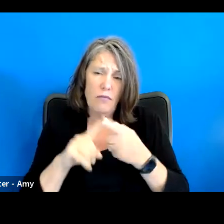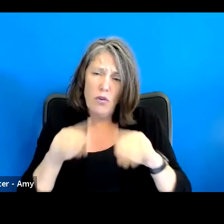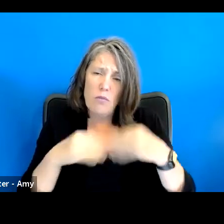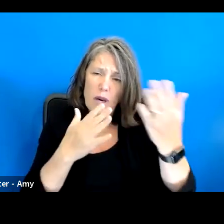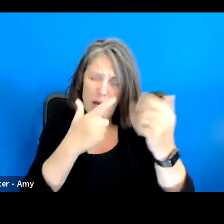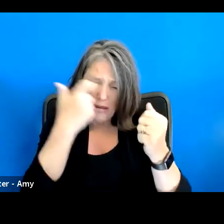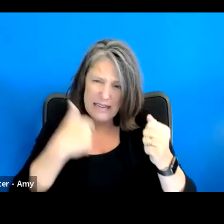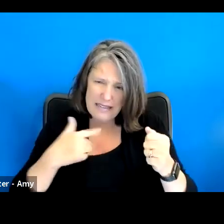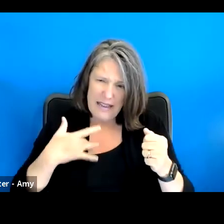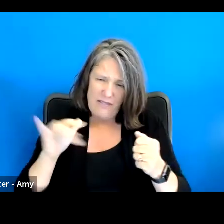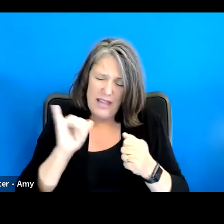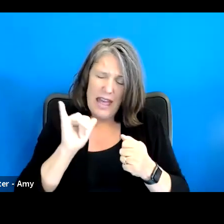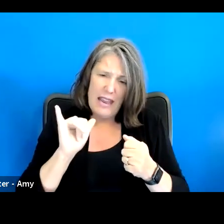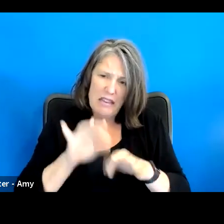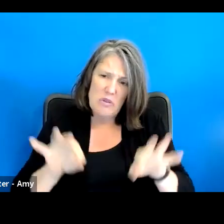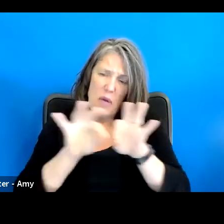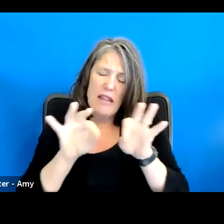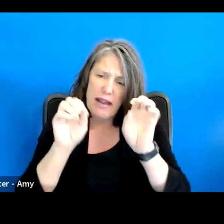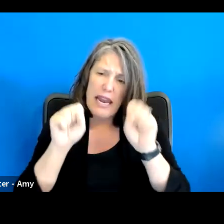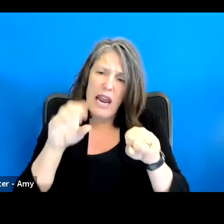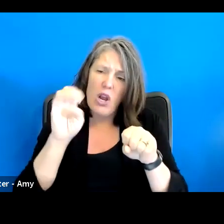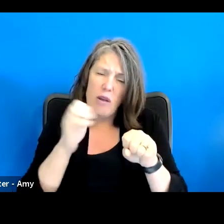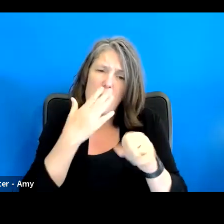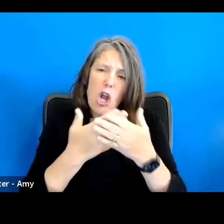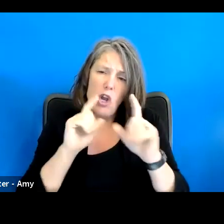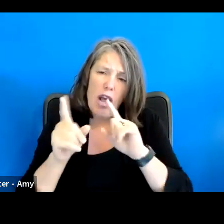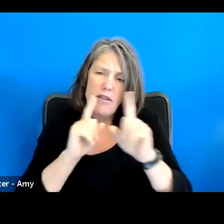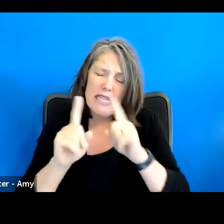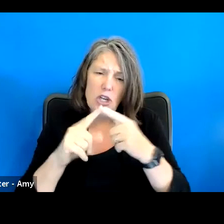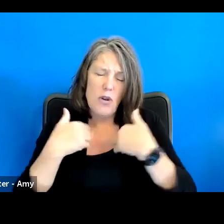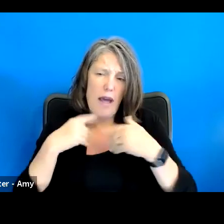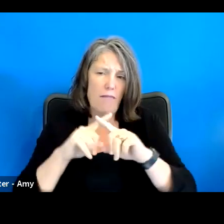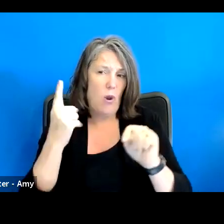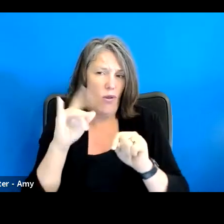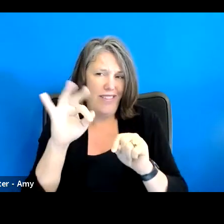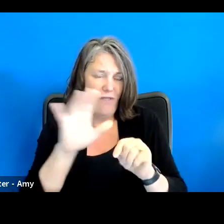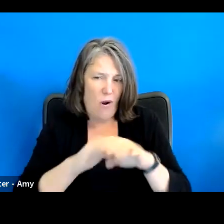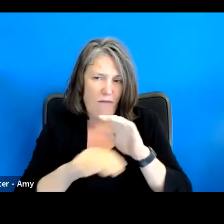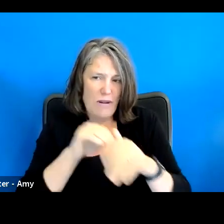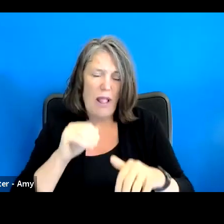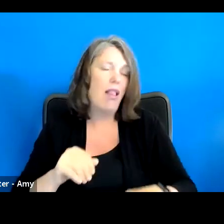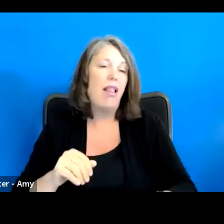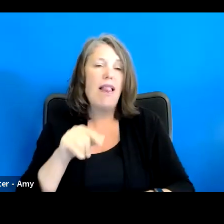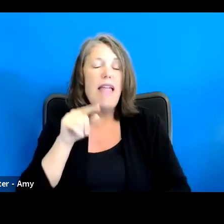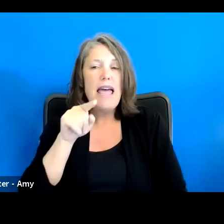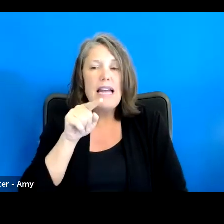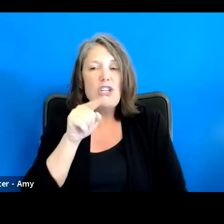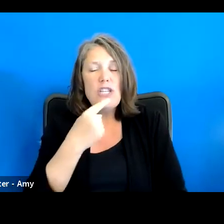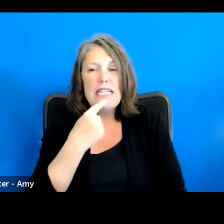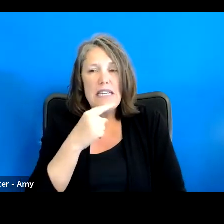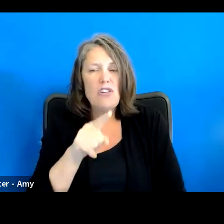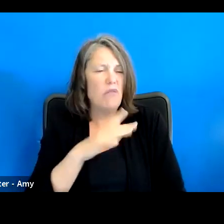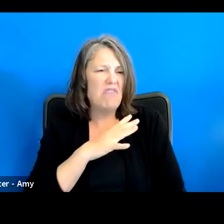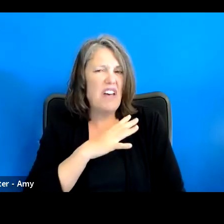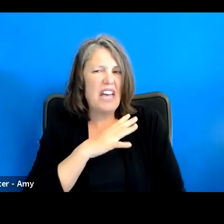up because I feel like it's relevant and could be a good conversation to have, but only if you're comfortable. And she said she was